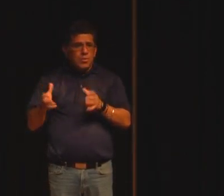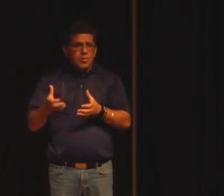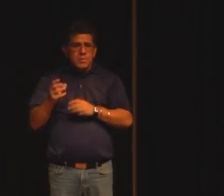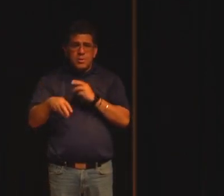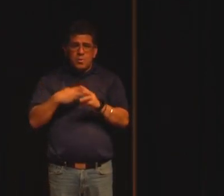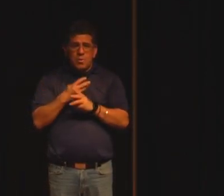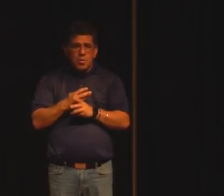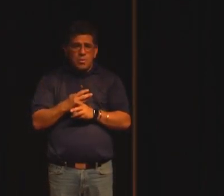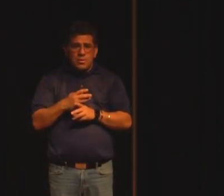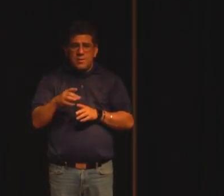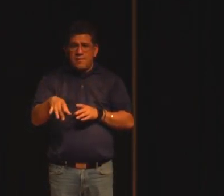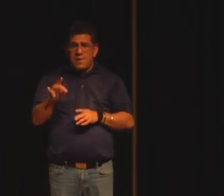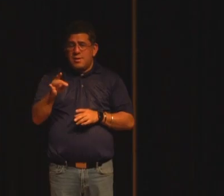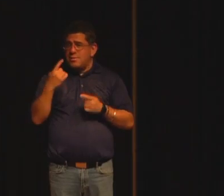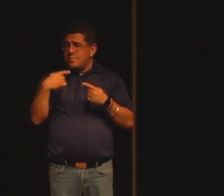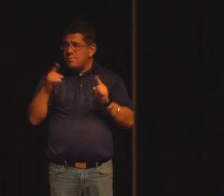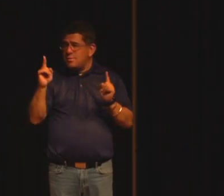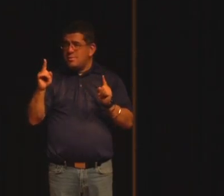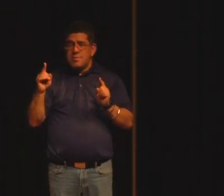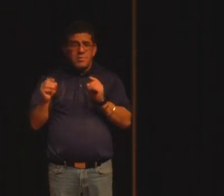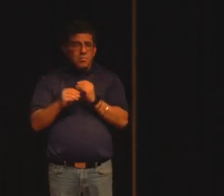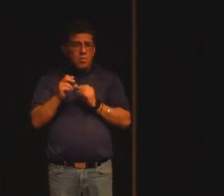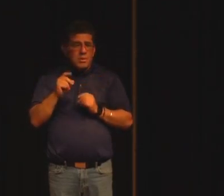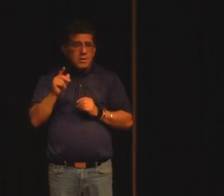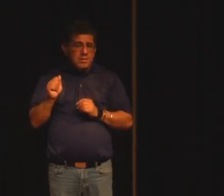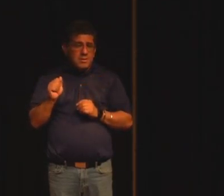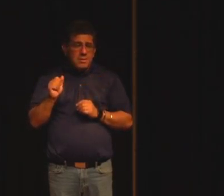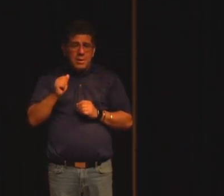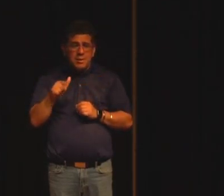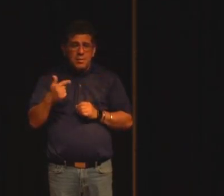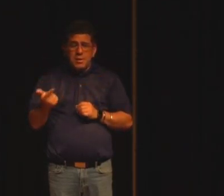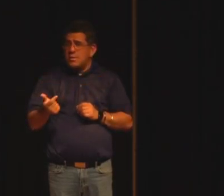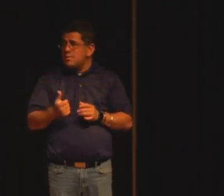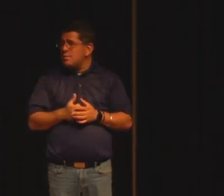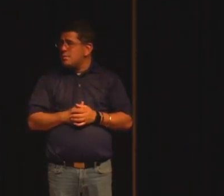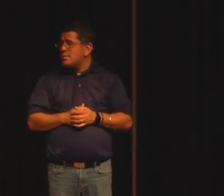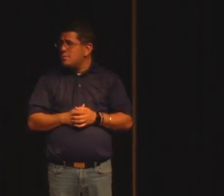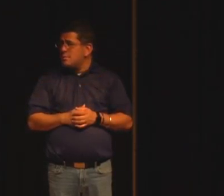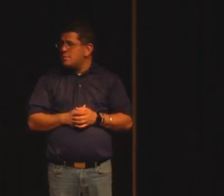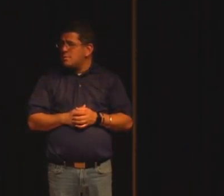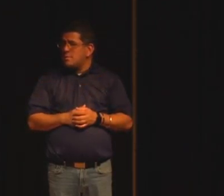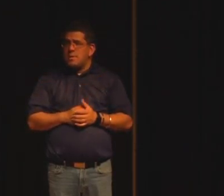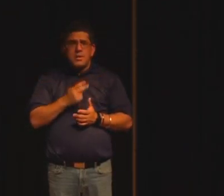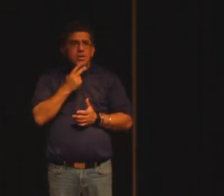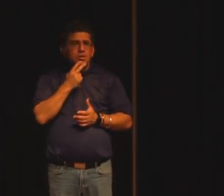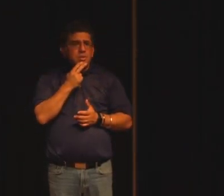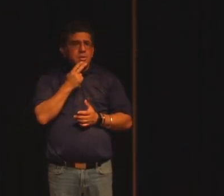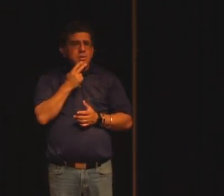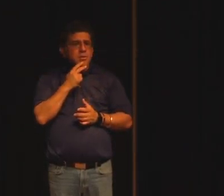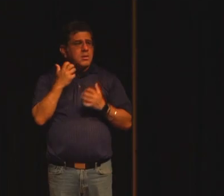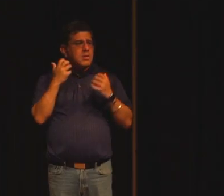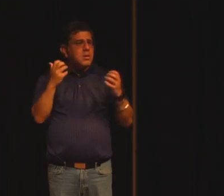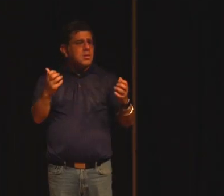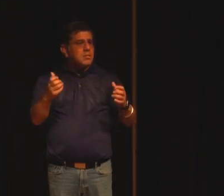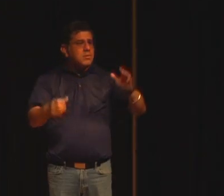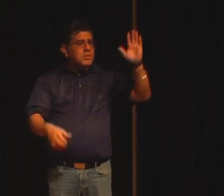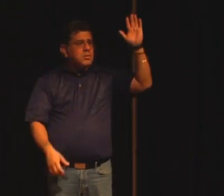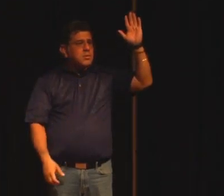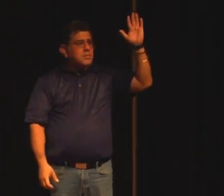the world have looked at this, and we have more data than anyone else at Notre Dame. By the way, how many pairs of twins are there in the audience? Put your hands